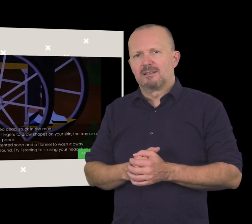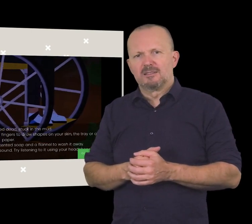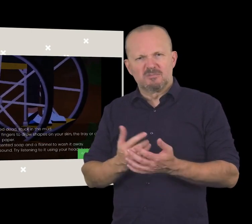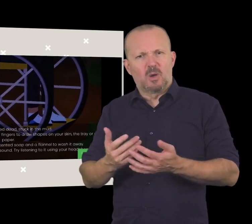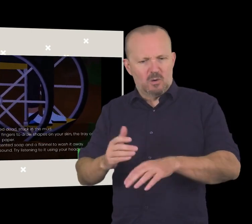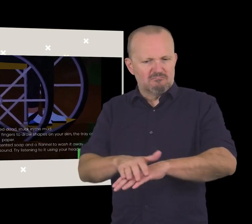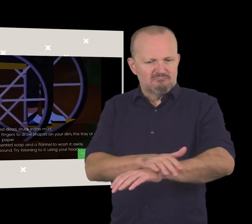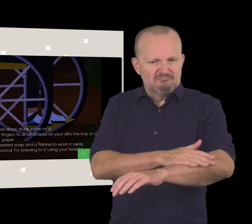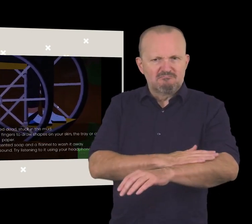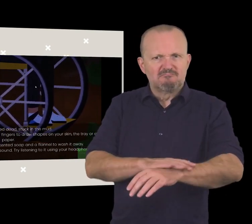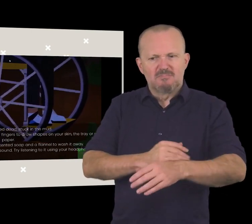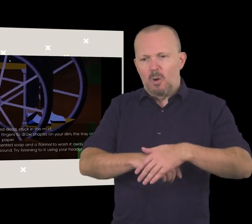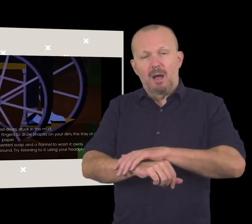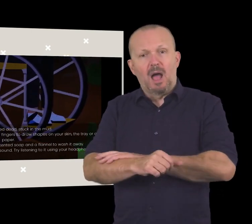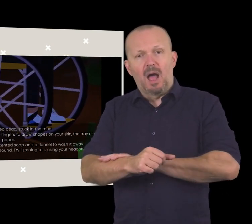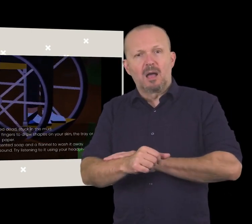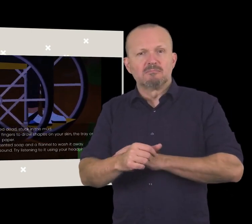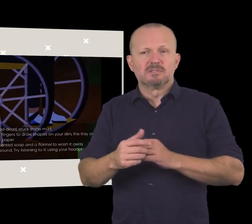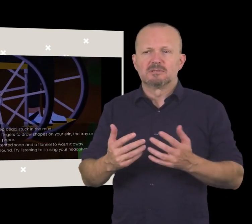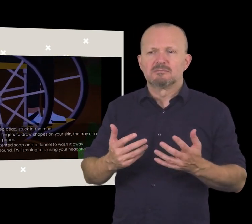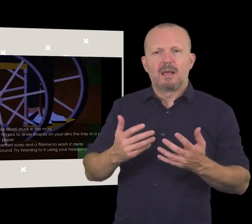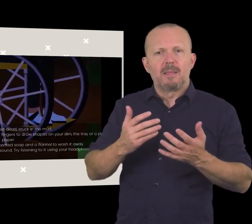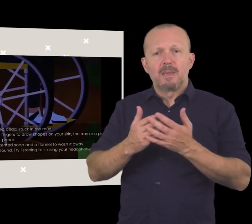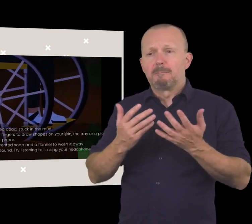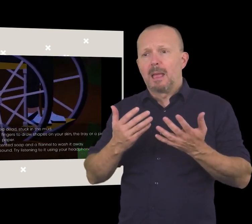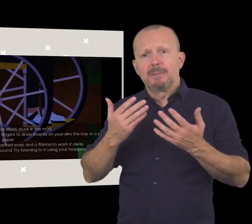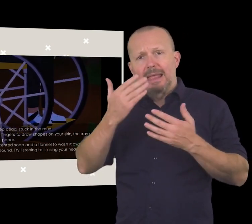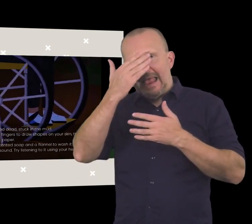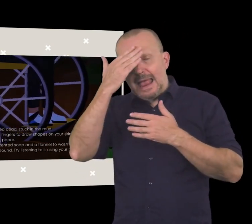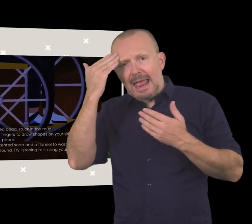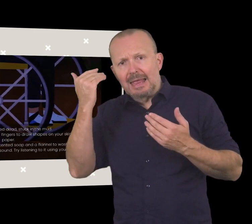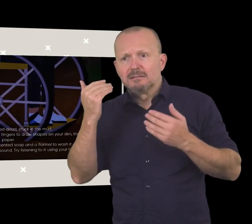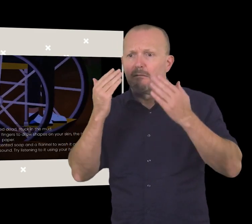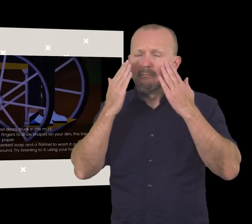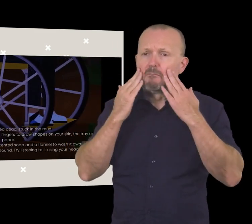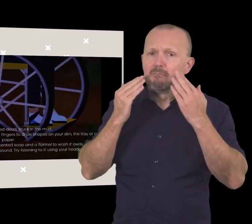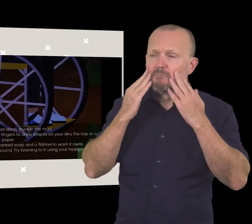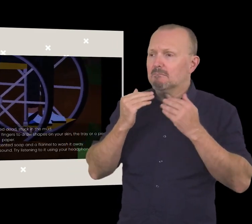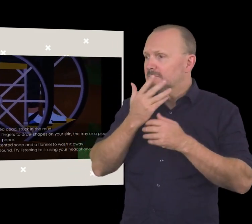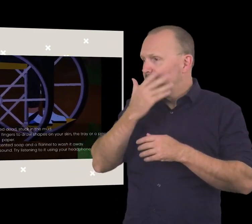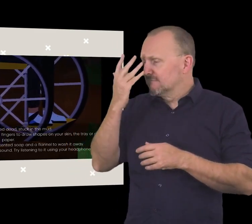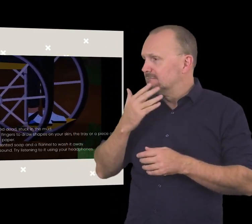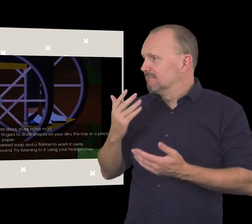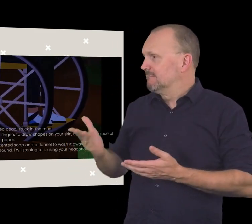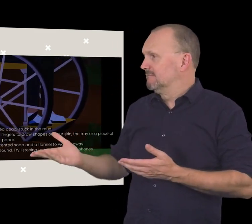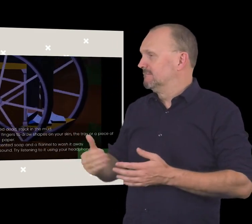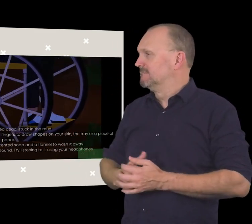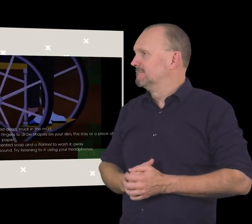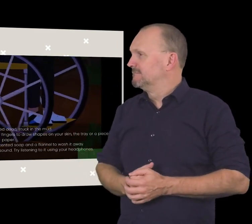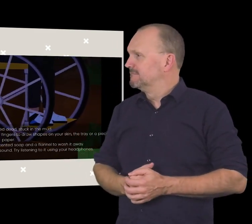then draw stuff across myself. So I might draw, sort of cover myself in mud.